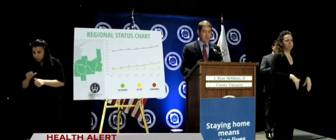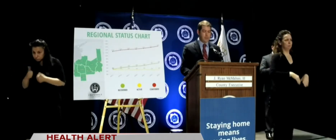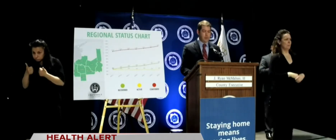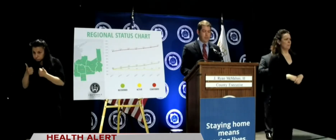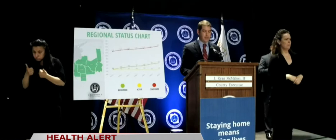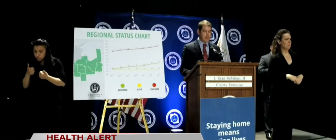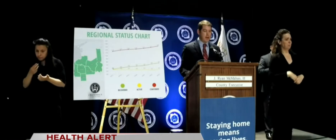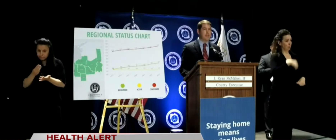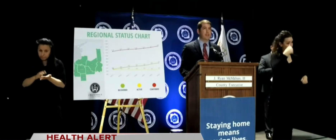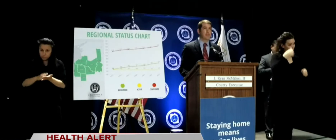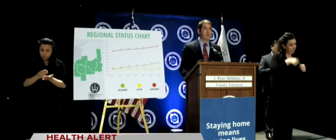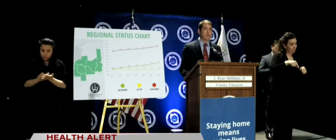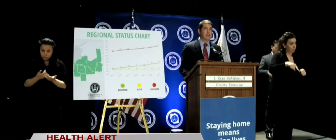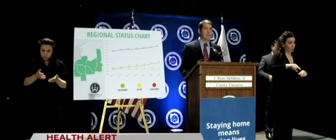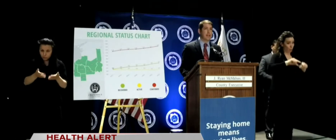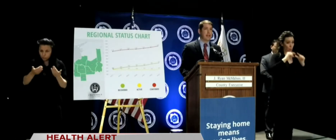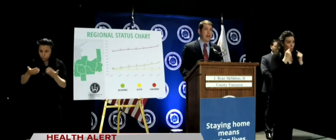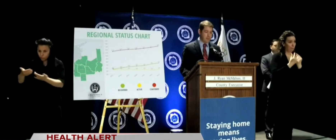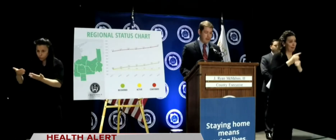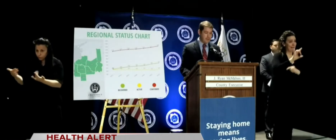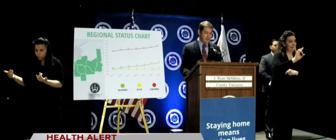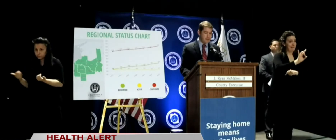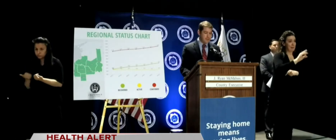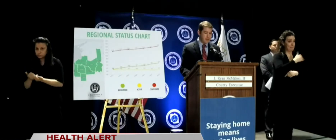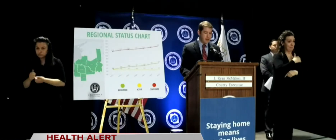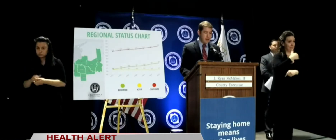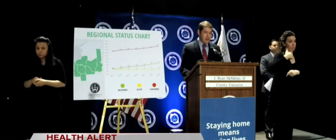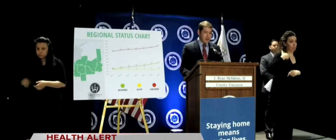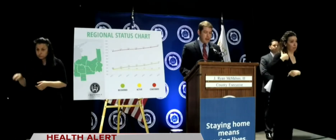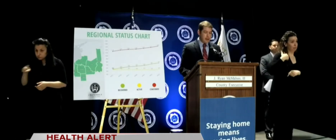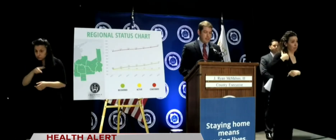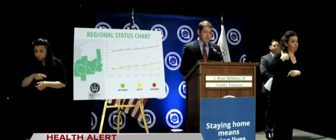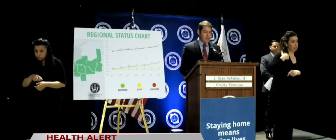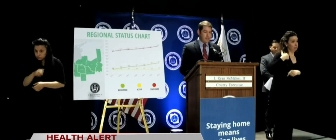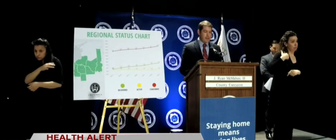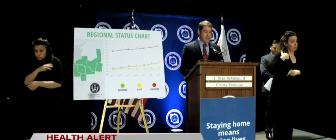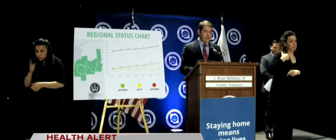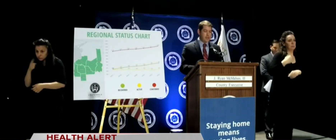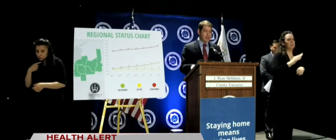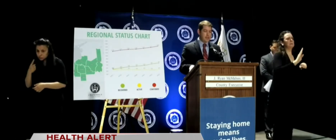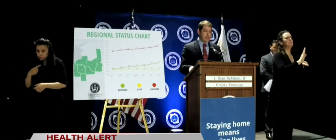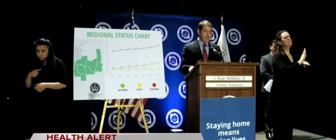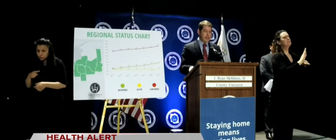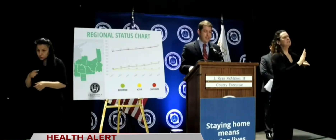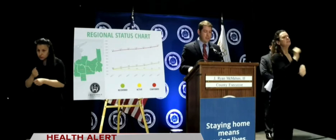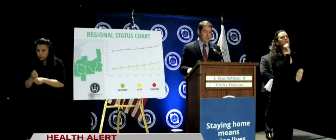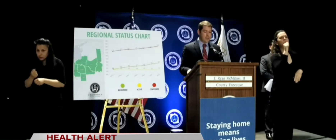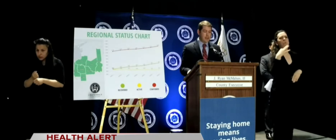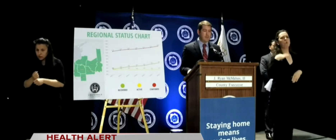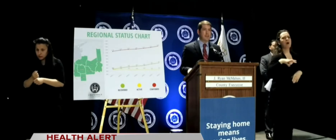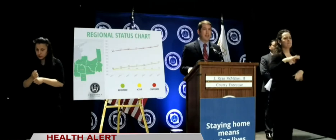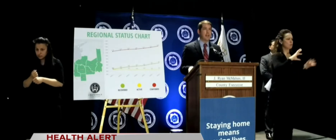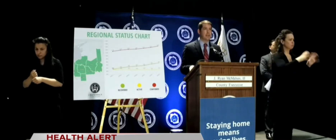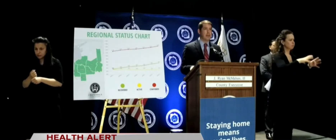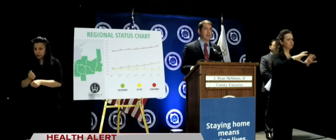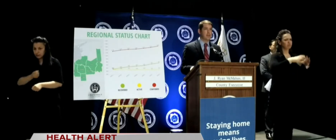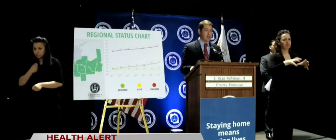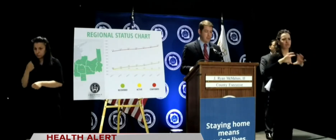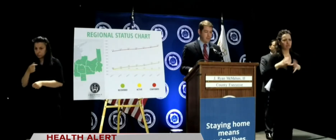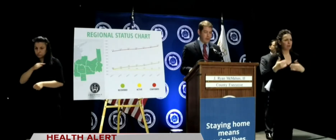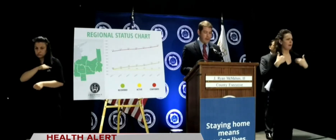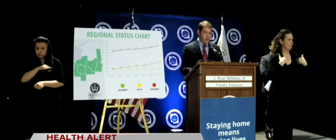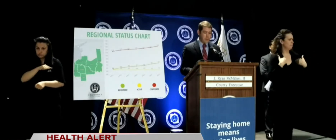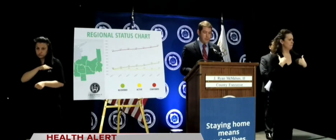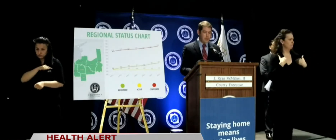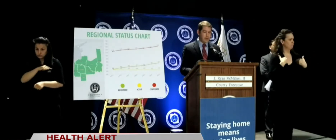task force representing private sector businesses and nonprofits. In addition to the task force itself, they established a